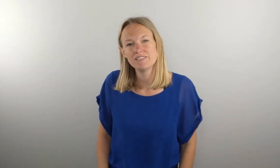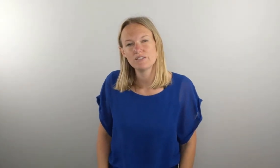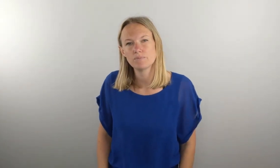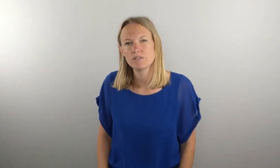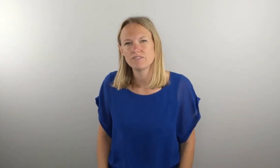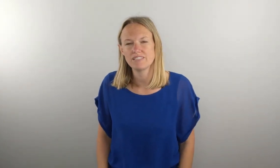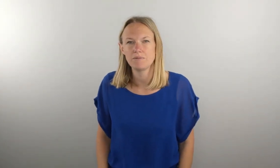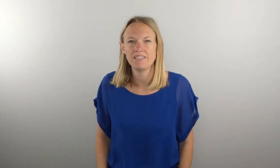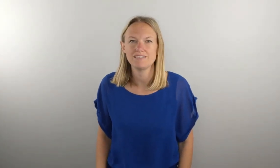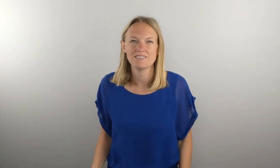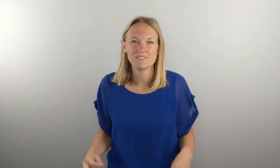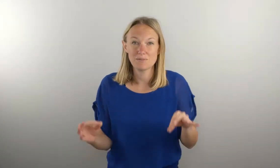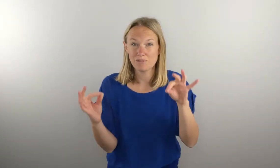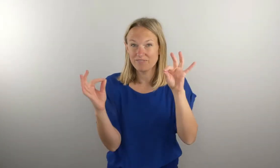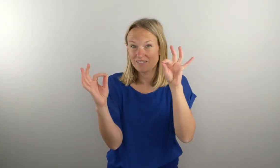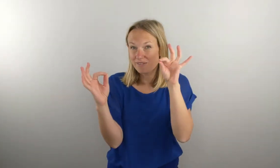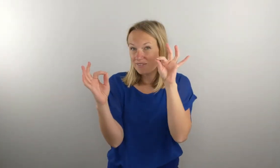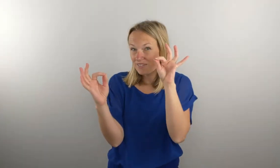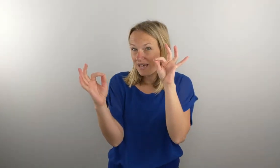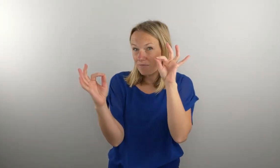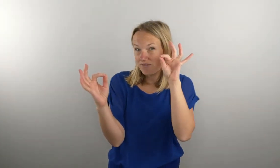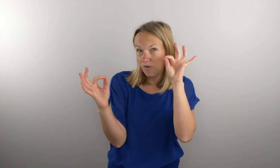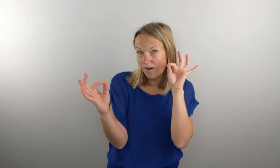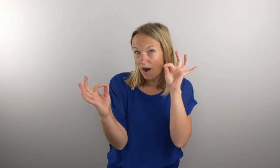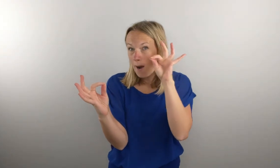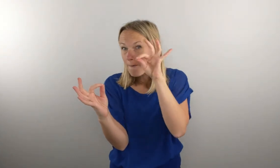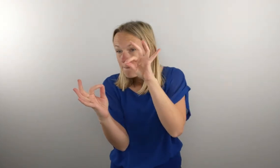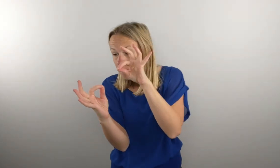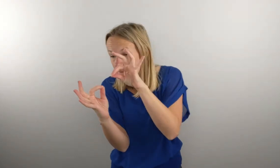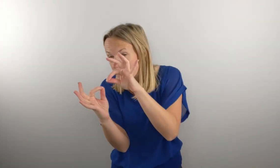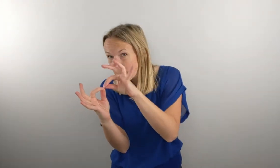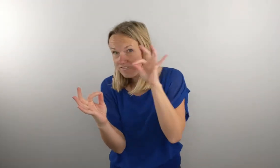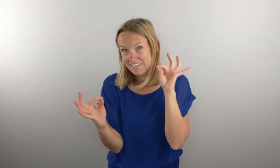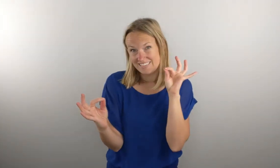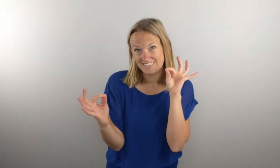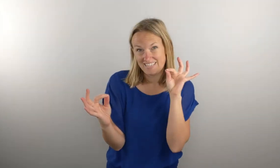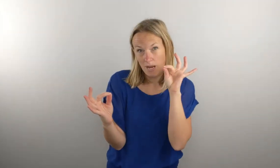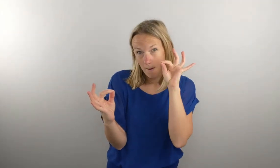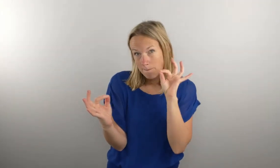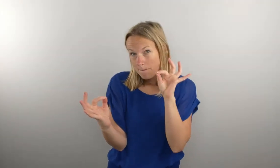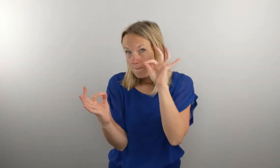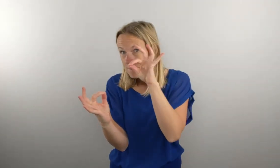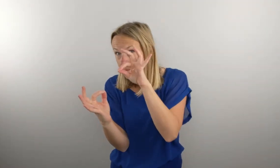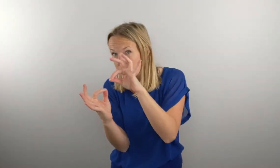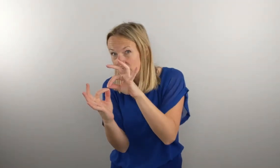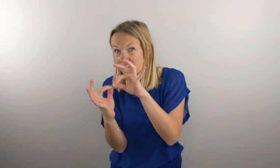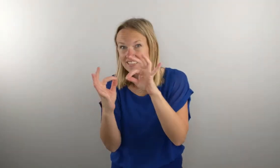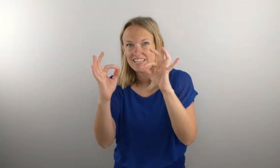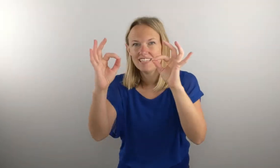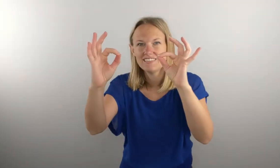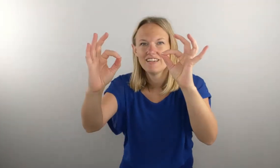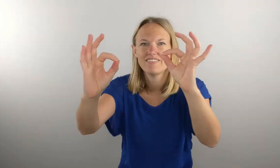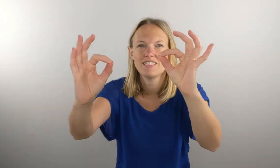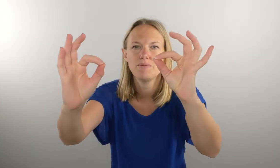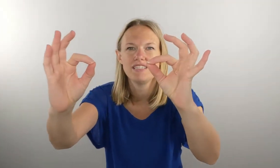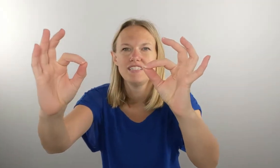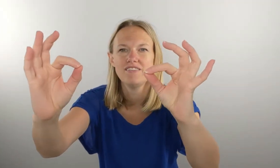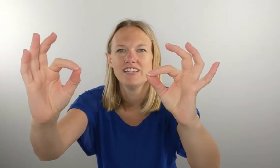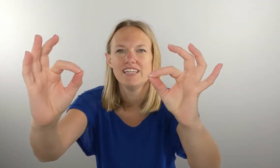your perfect peace. So perfect, we've learned that before. Perfect. Perfect, okay? So you have this position of your hands,